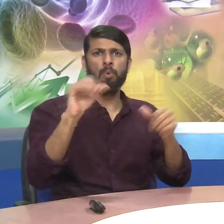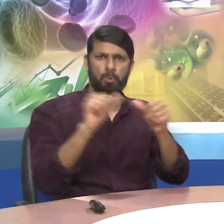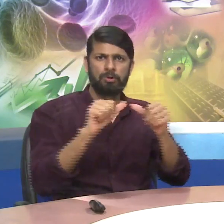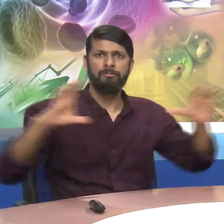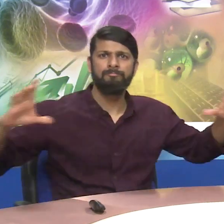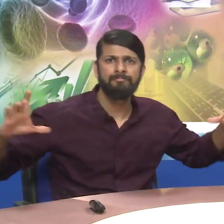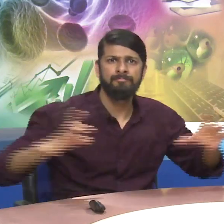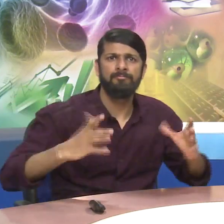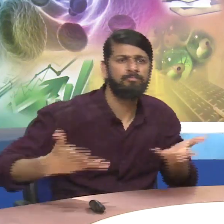1946.